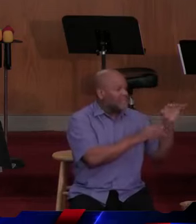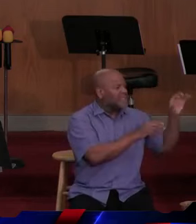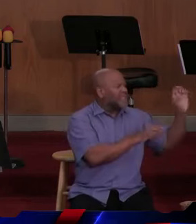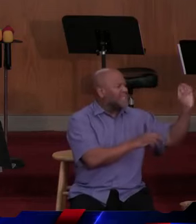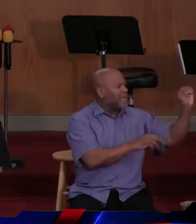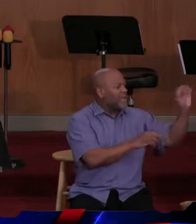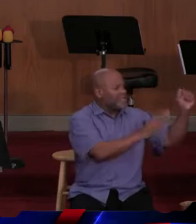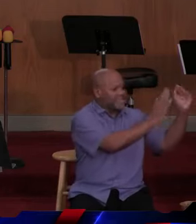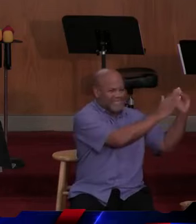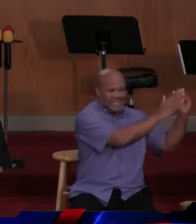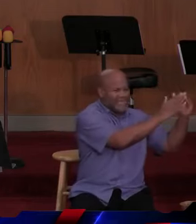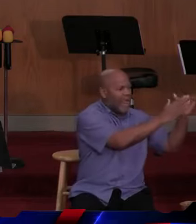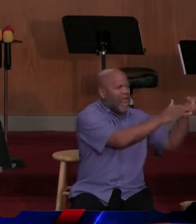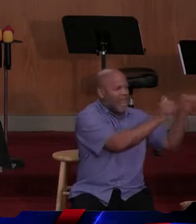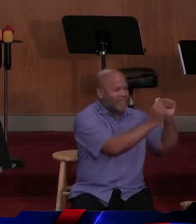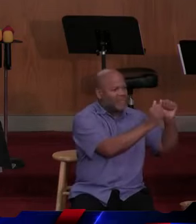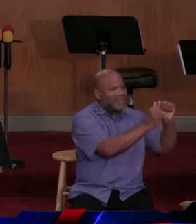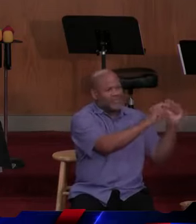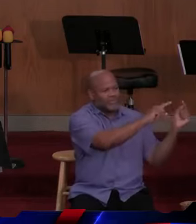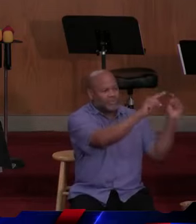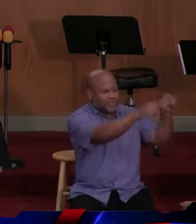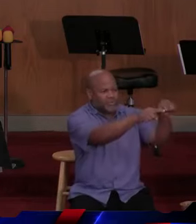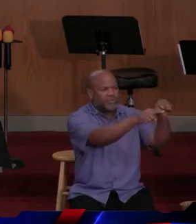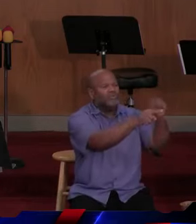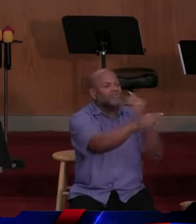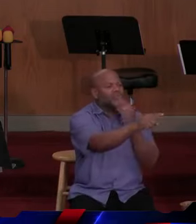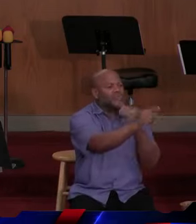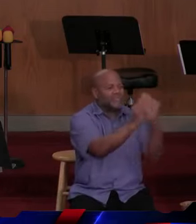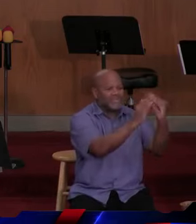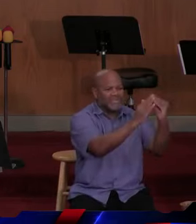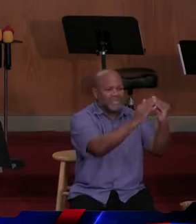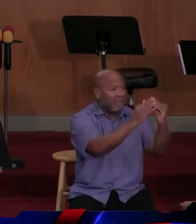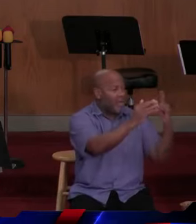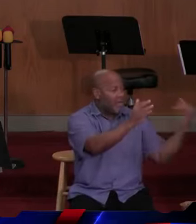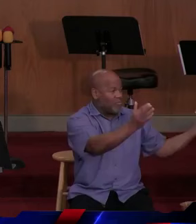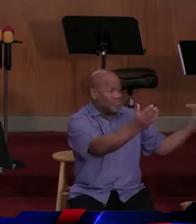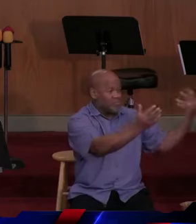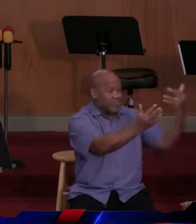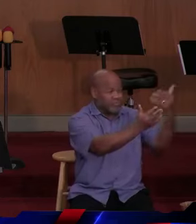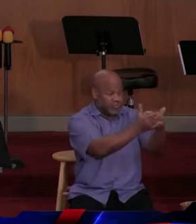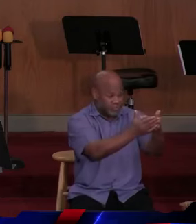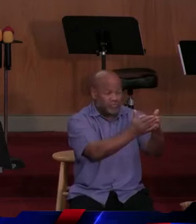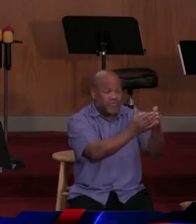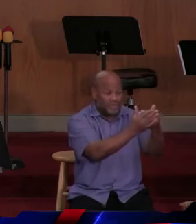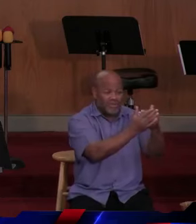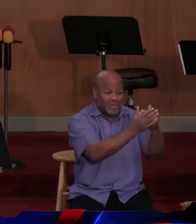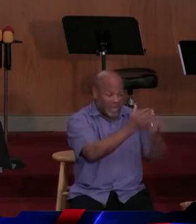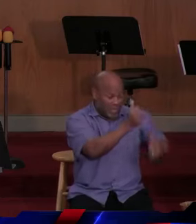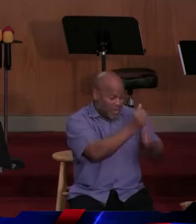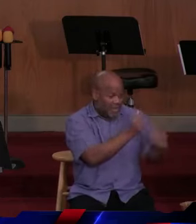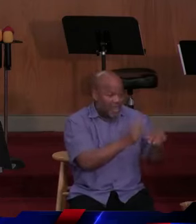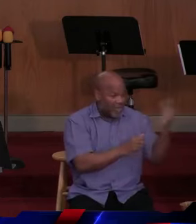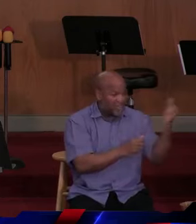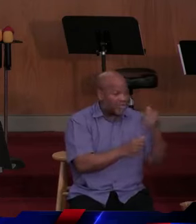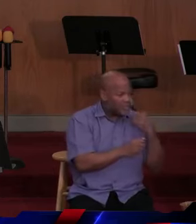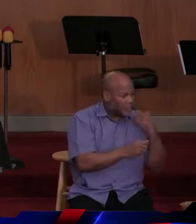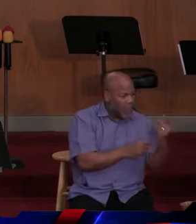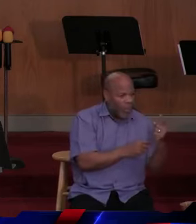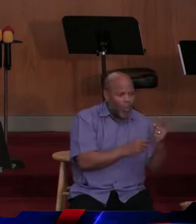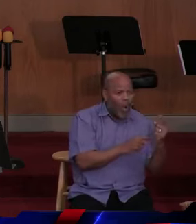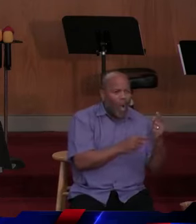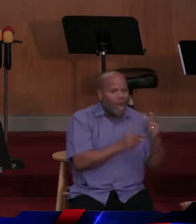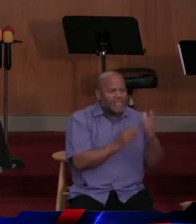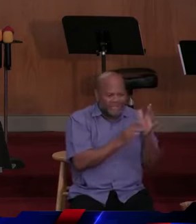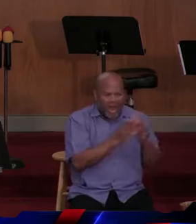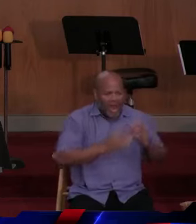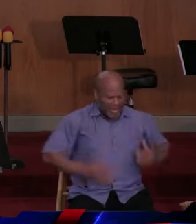believers that they had met Jesus. But when they arrived, the apostles and the others told them that Jesus was alive and had appeared to Peter.